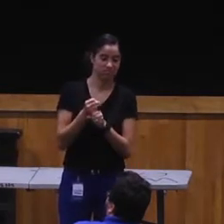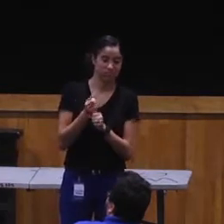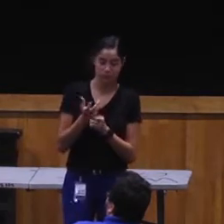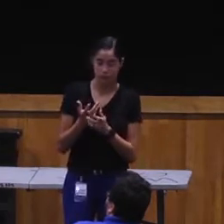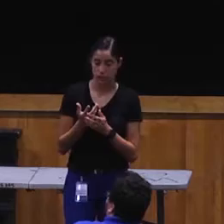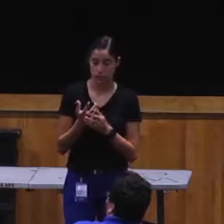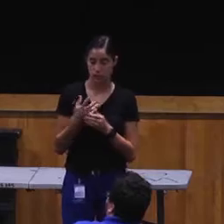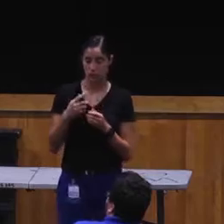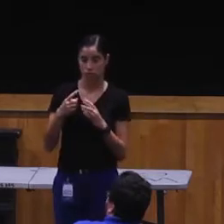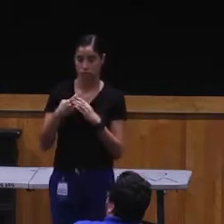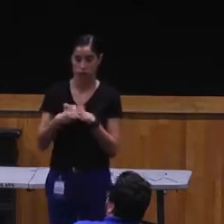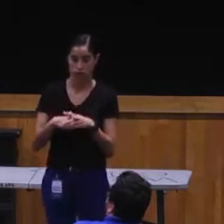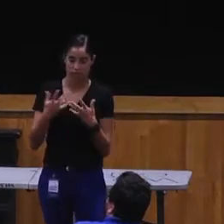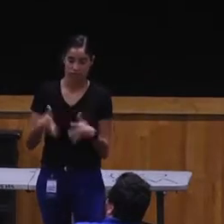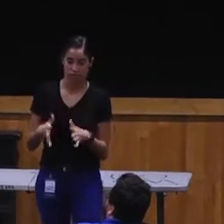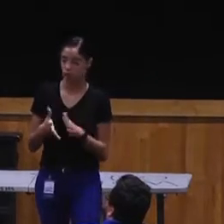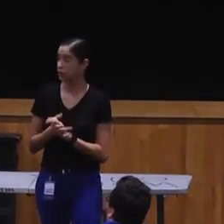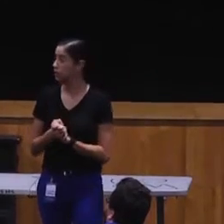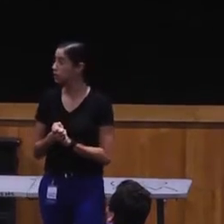thing. The